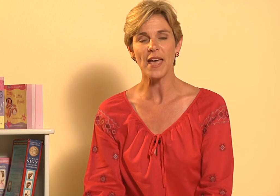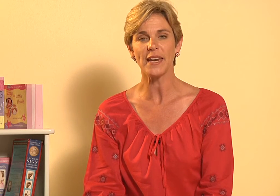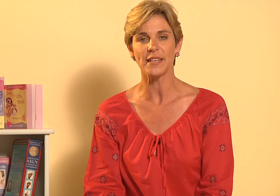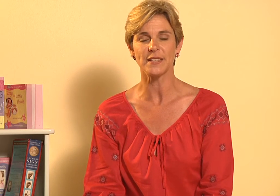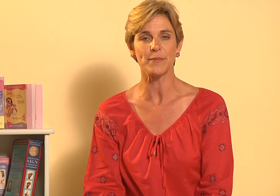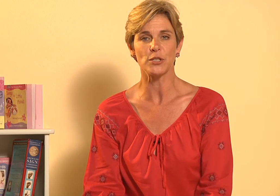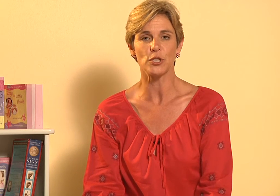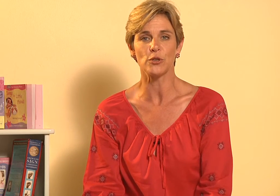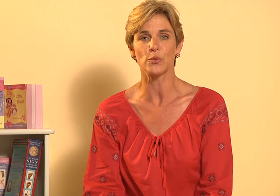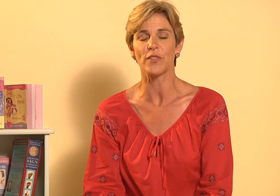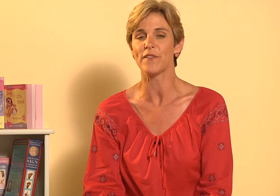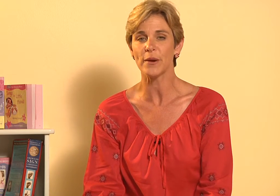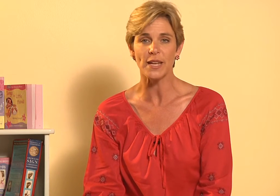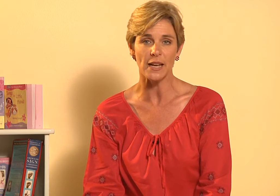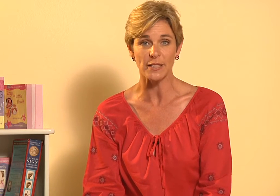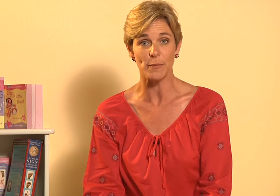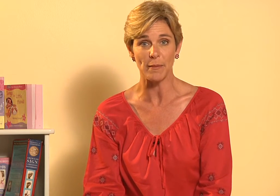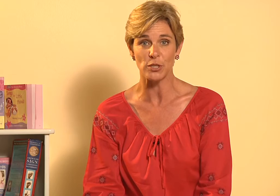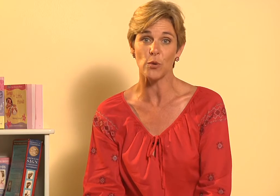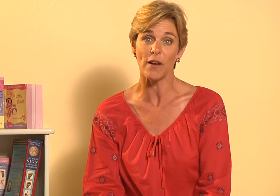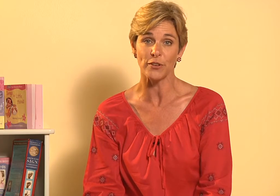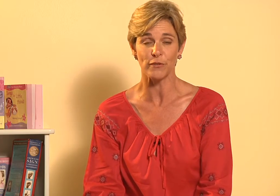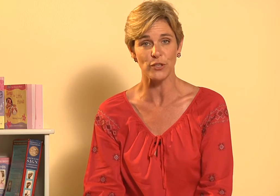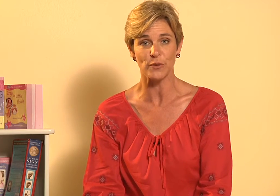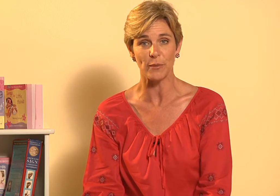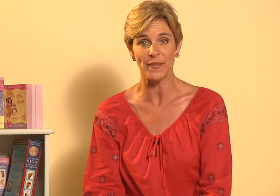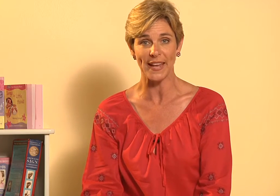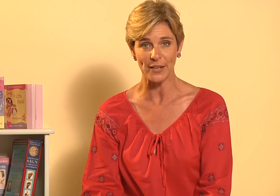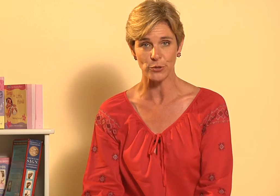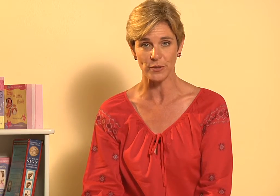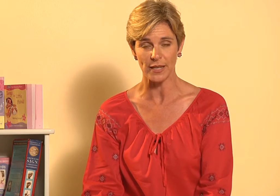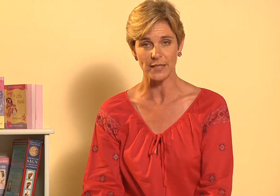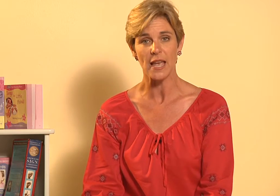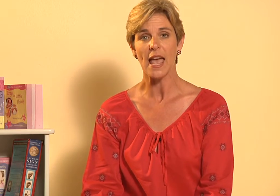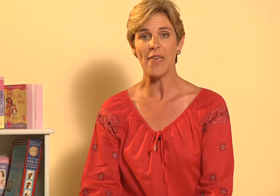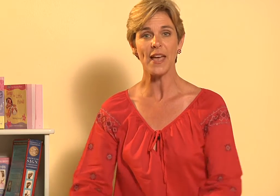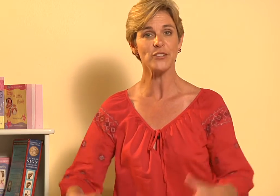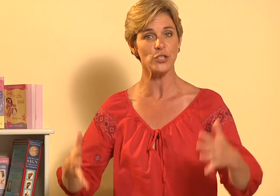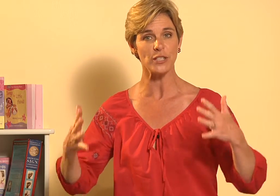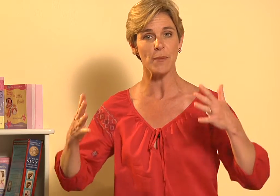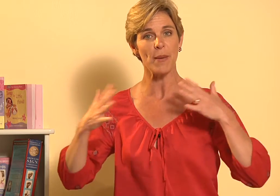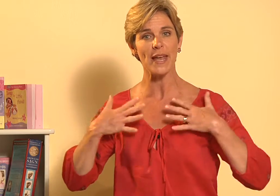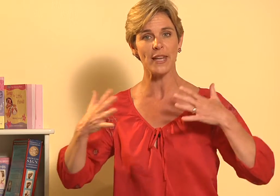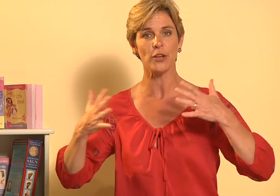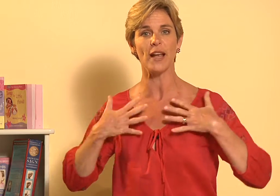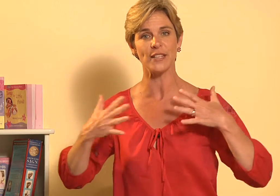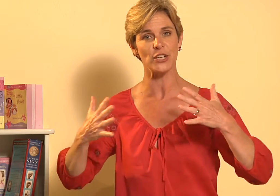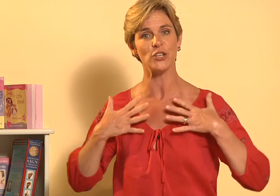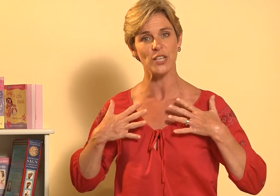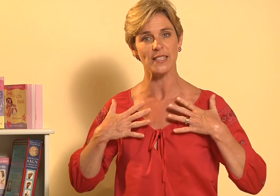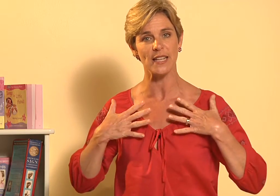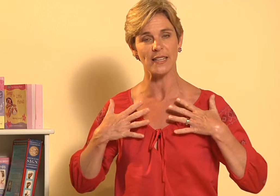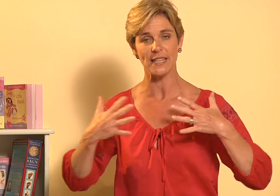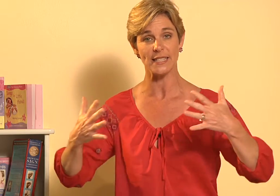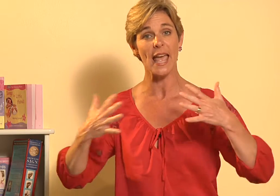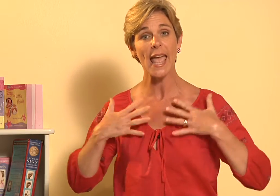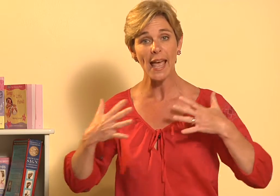that is something to use with the very youngest babies who often are frustrated when they can't do things. And that's just patting your hands on your chest like this.